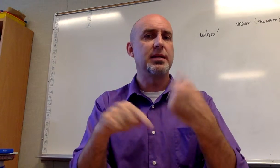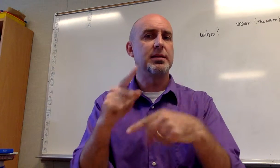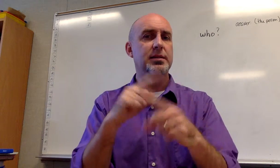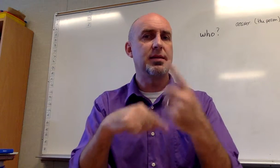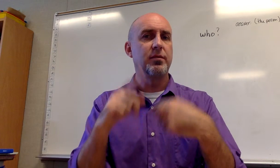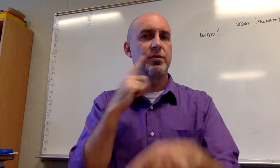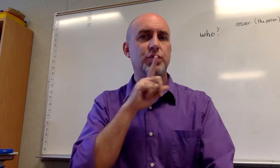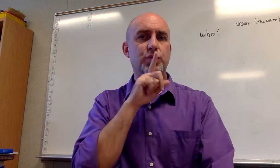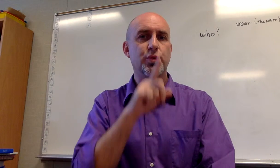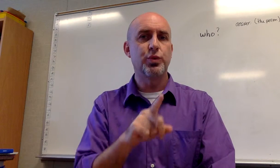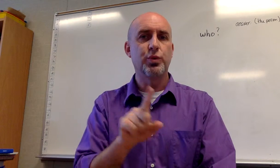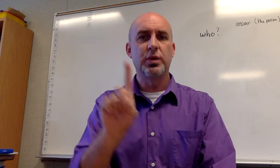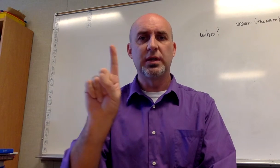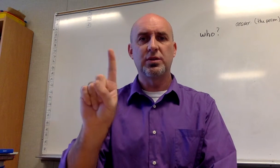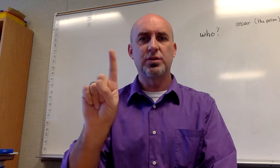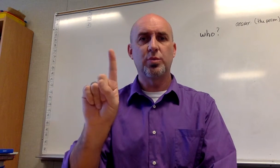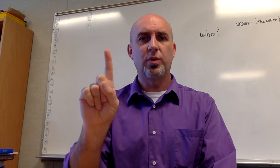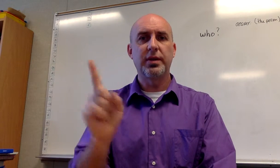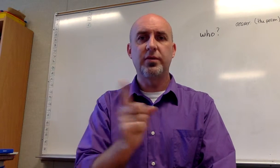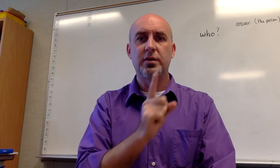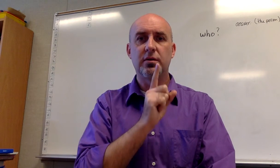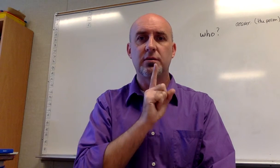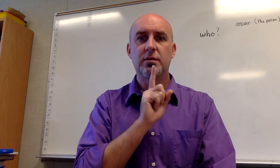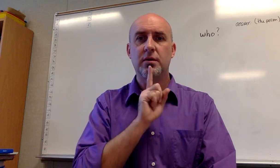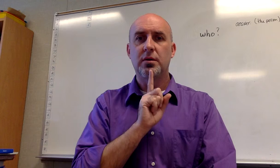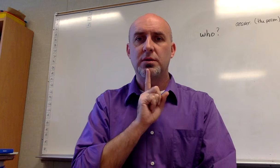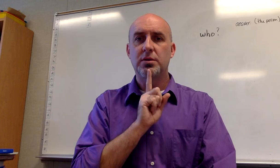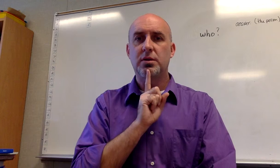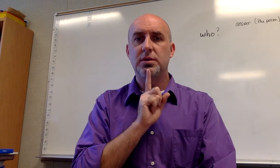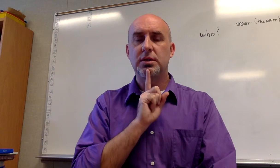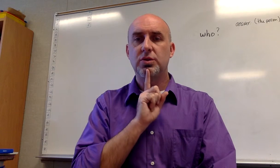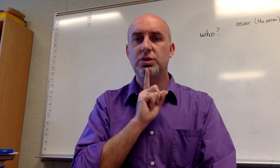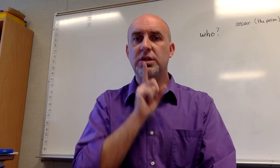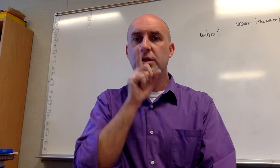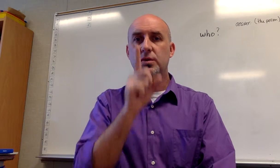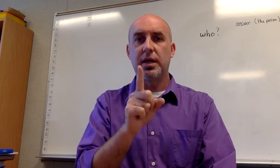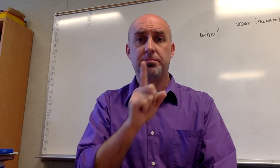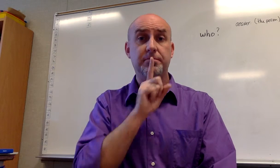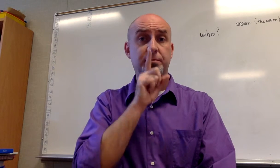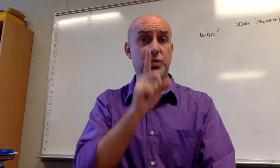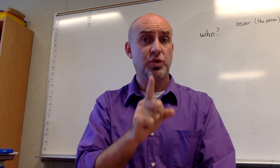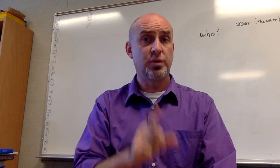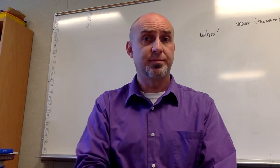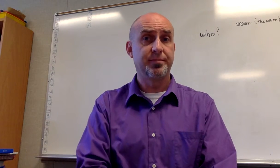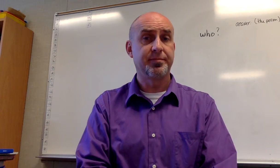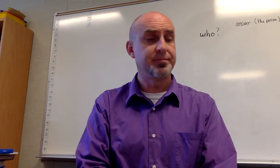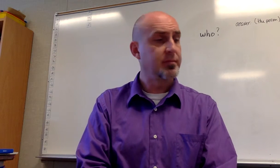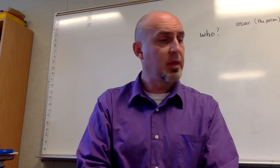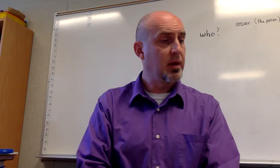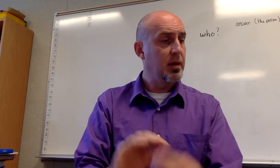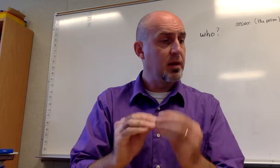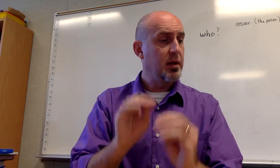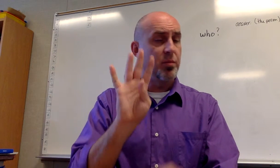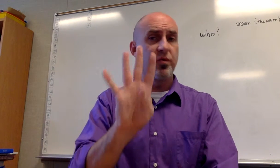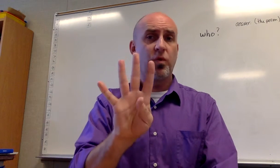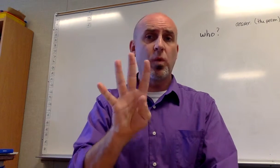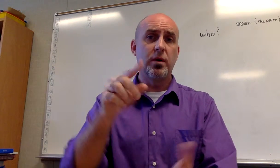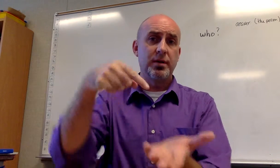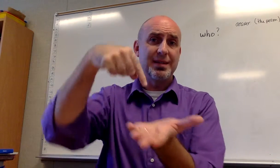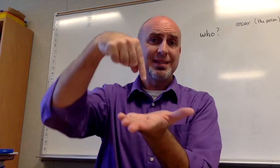as the sign for true. Just your pointy finger starts at your chin and goes up, sure. Number 4